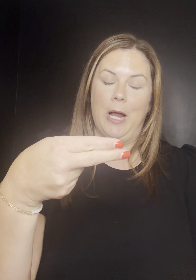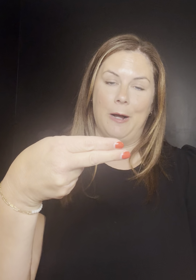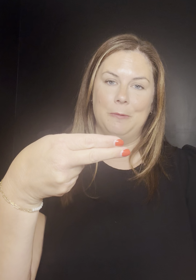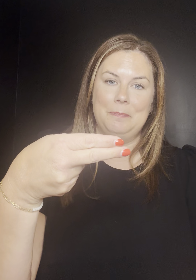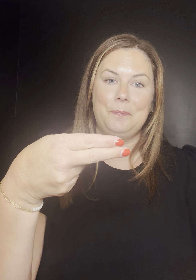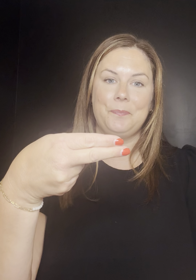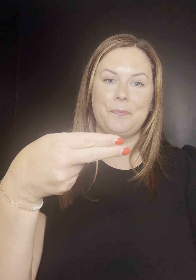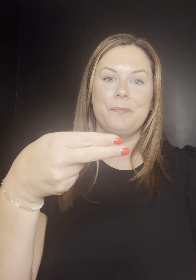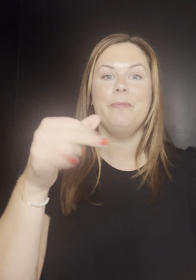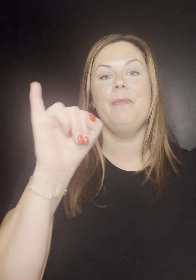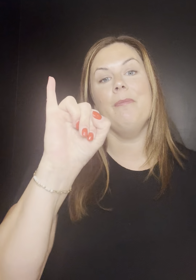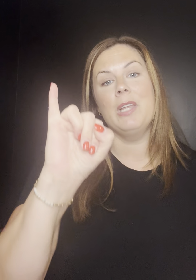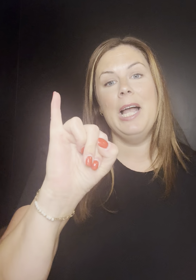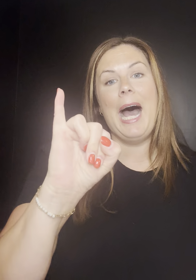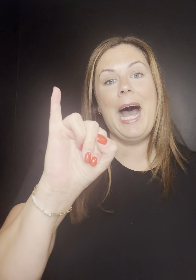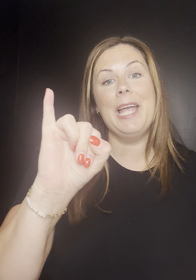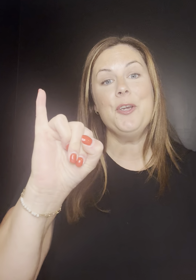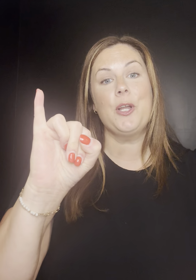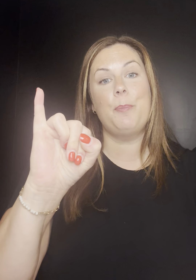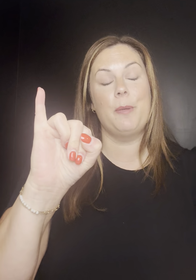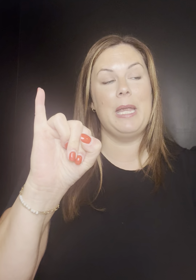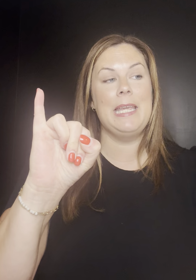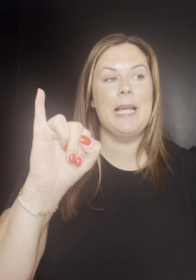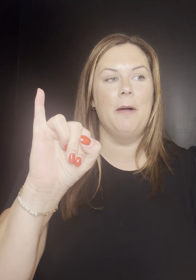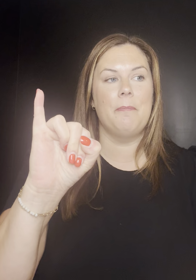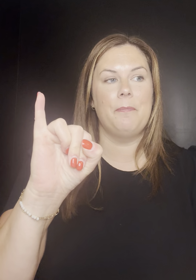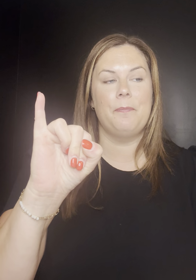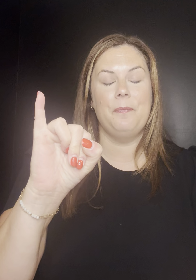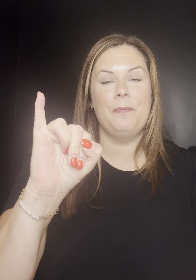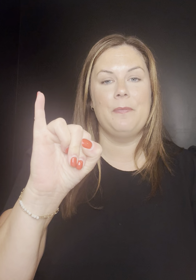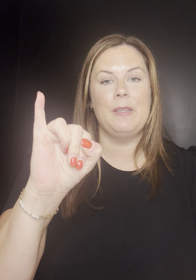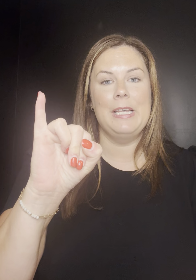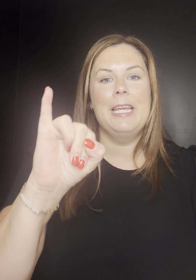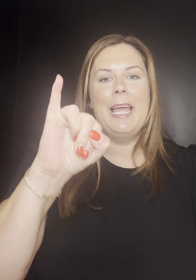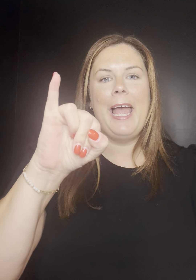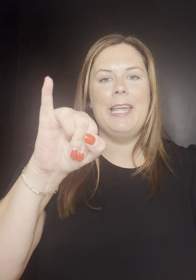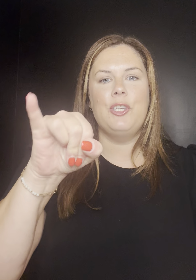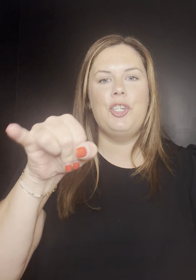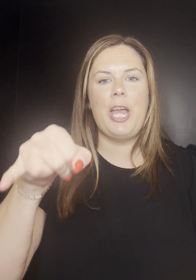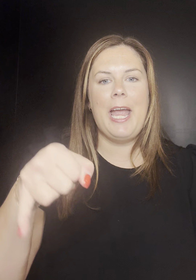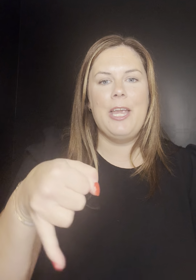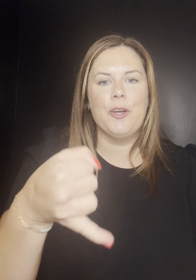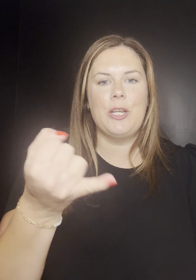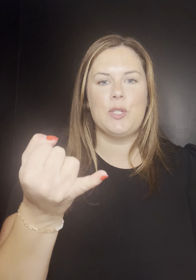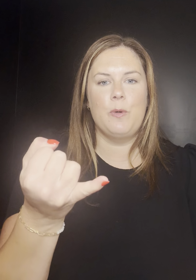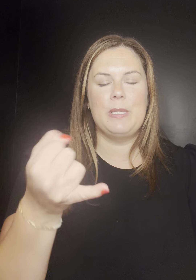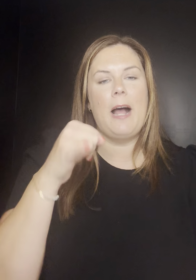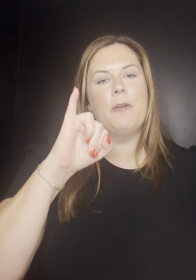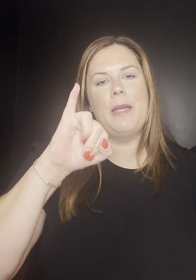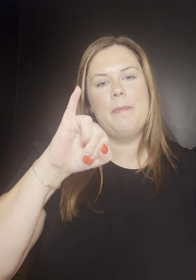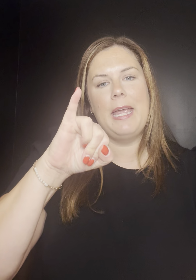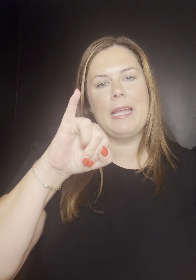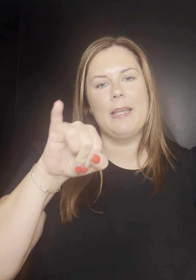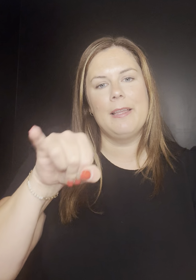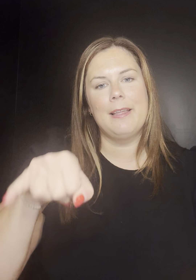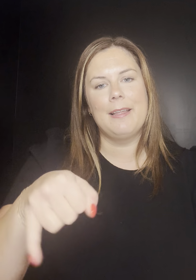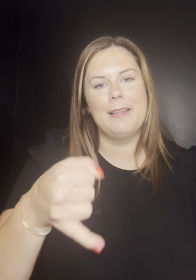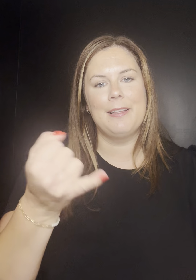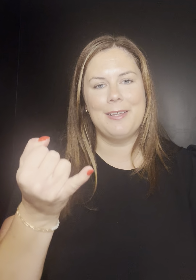out. I, you're gonna put a pinky up. And J, you're gonna swoop down and make